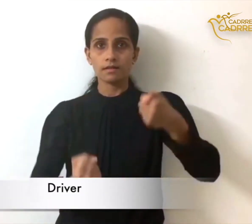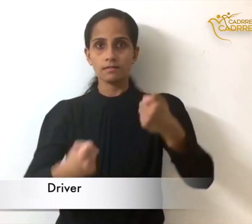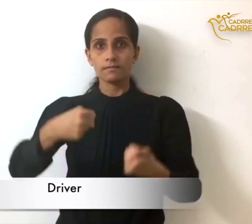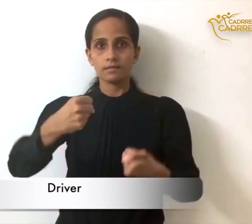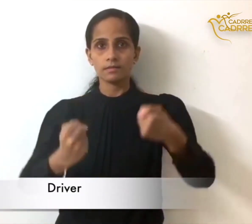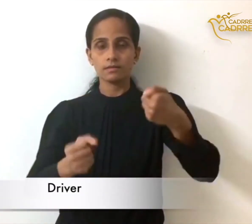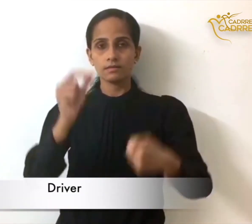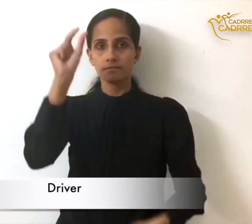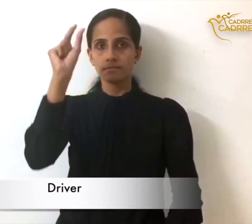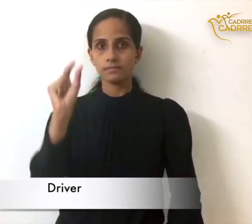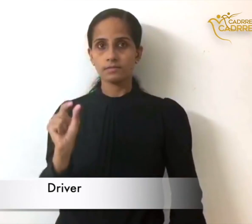driver,